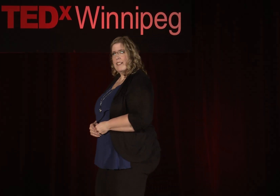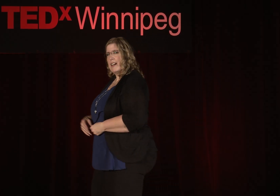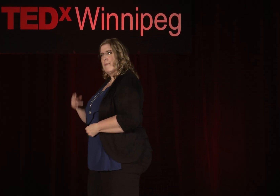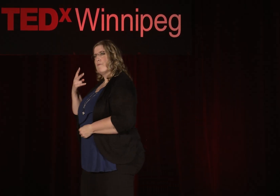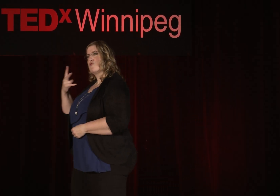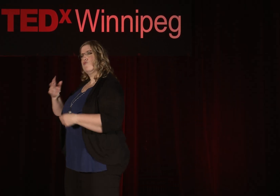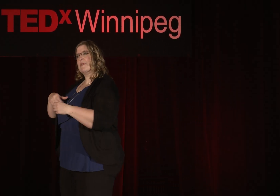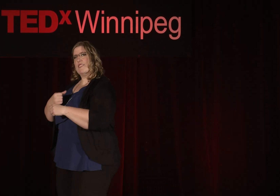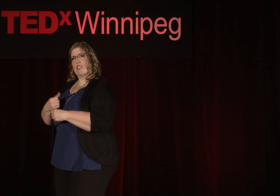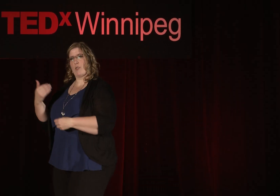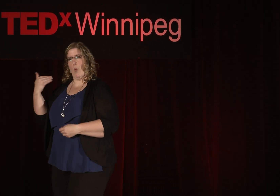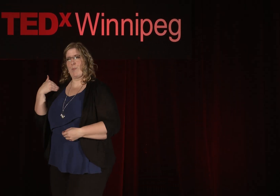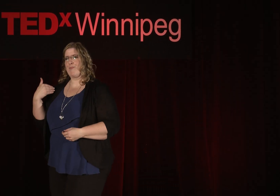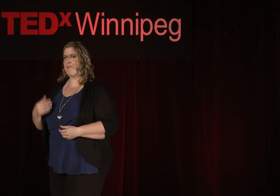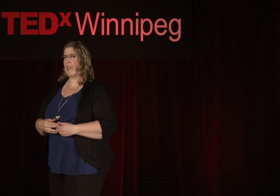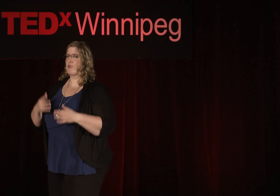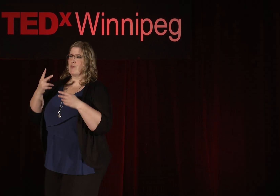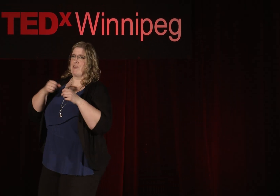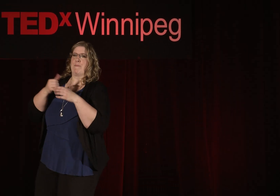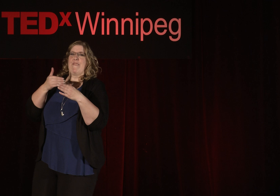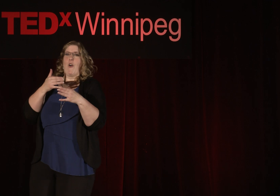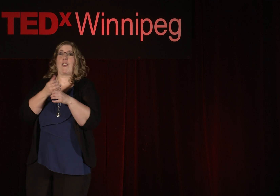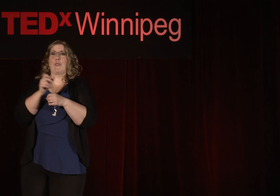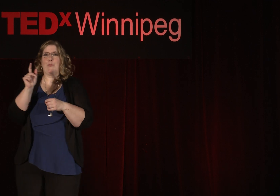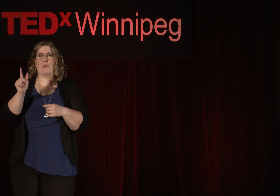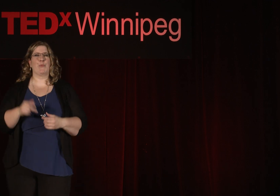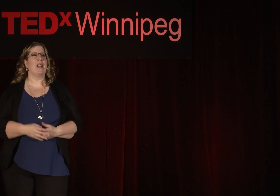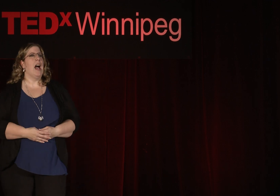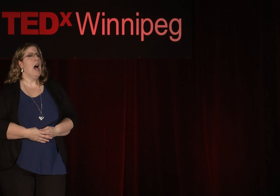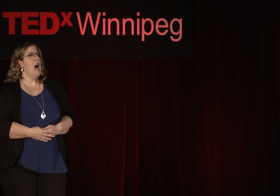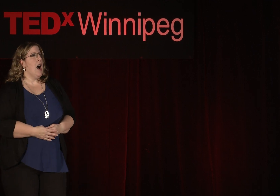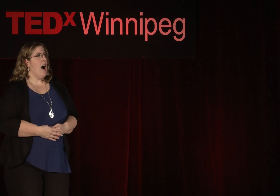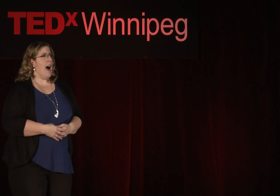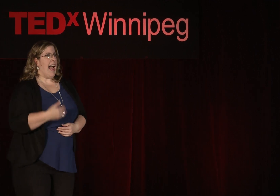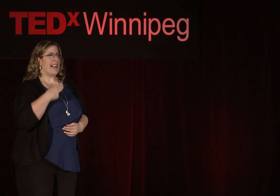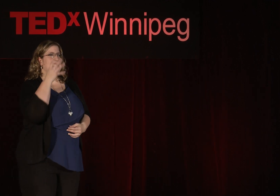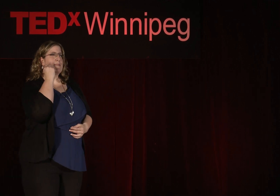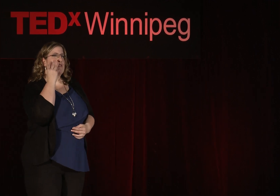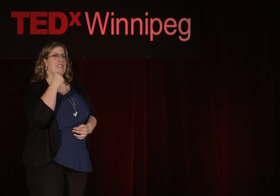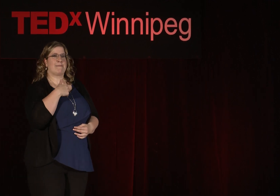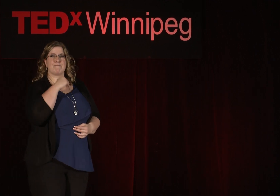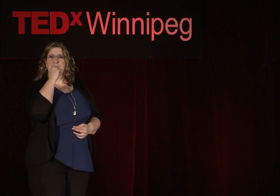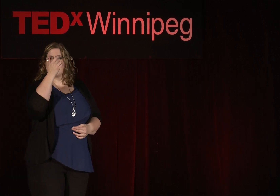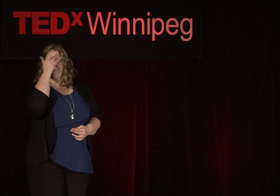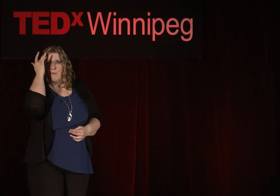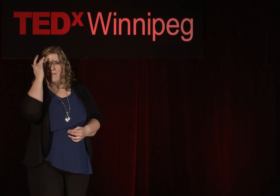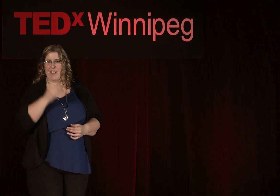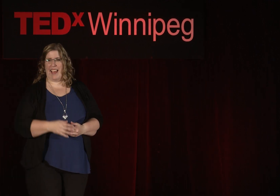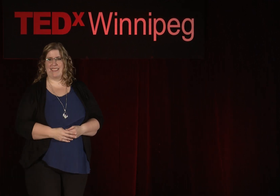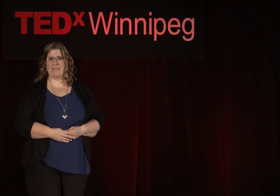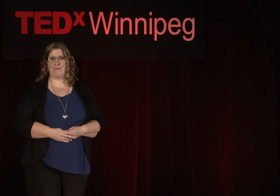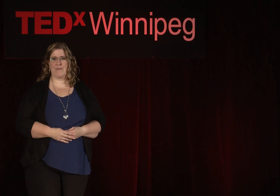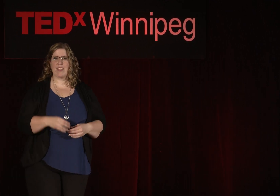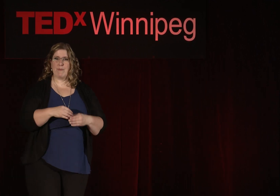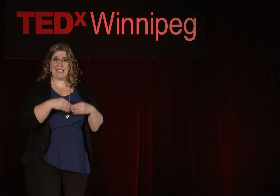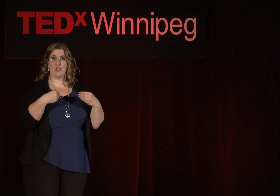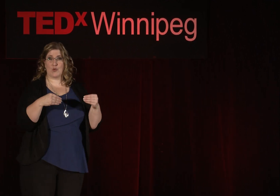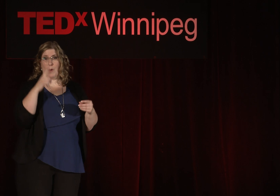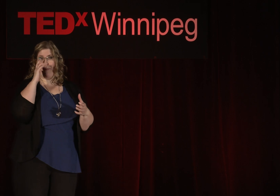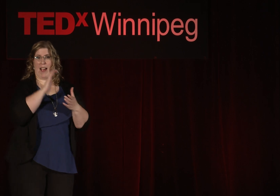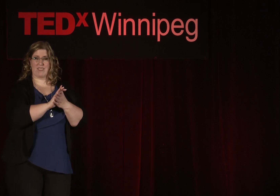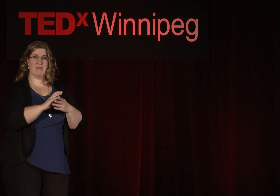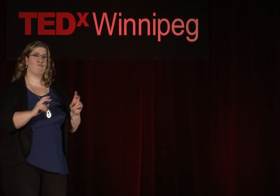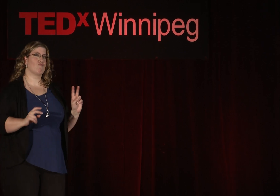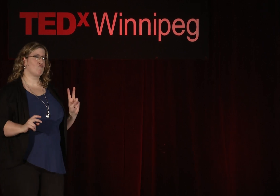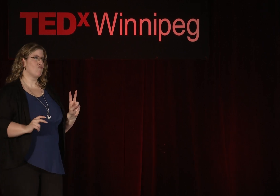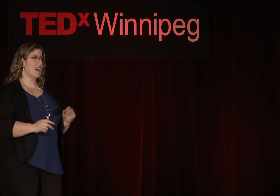About 2 years ago, after getting Lulu, I had a situation I will never forget. I was in a store with my husband